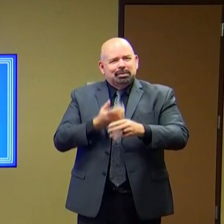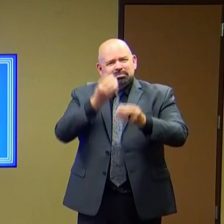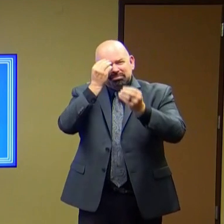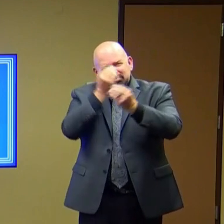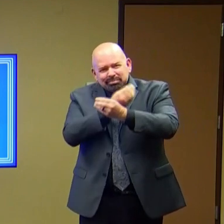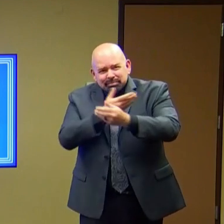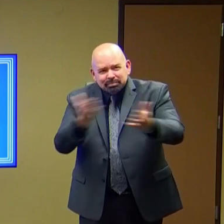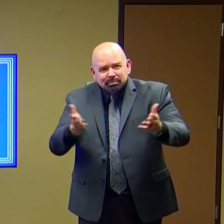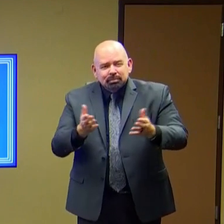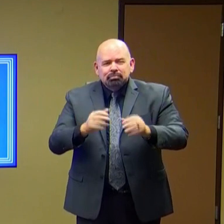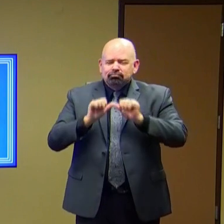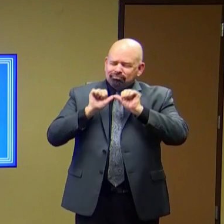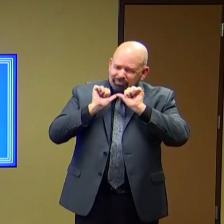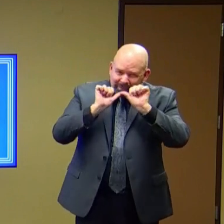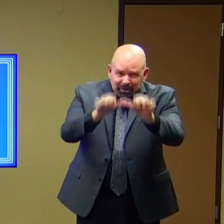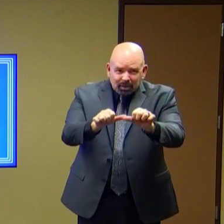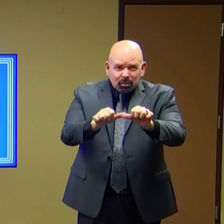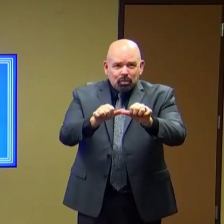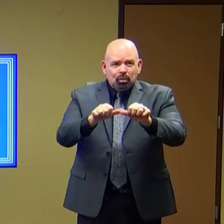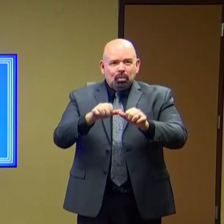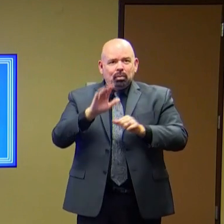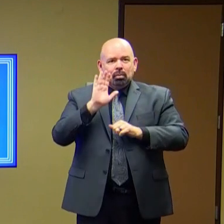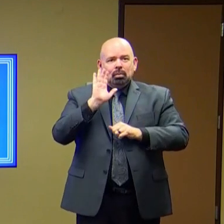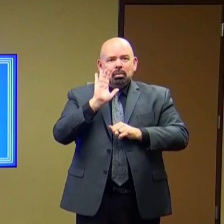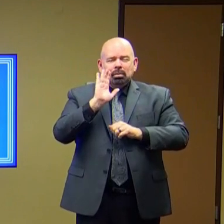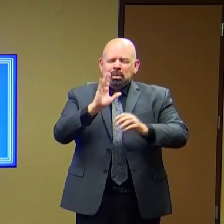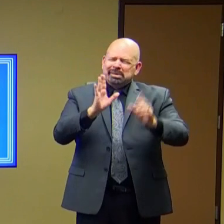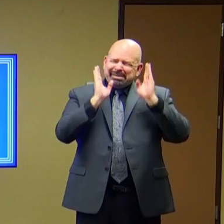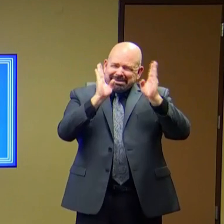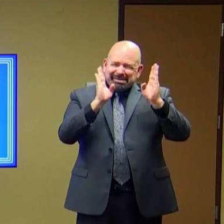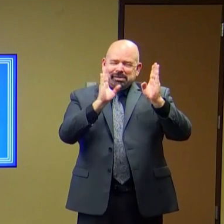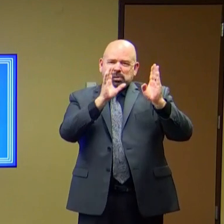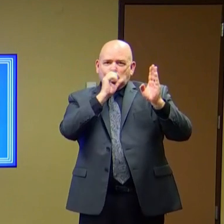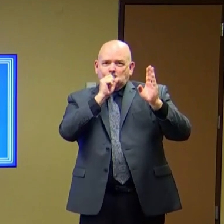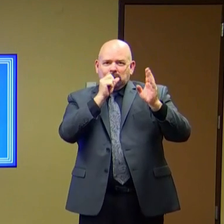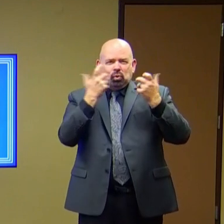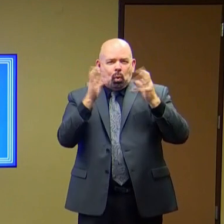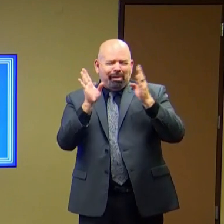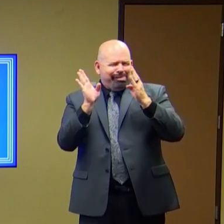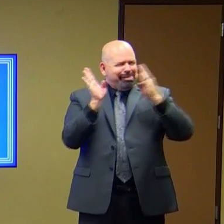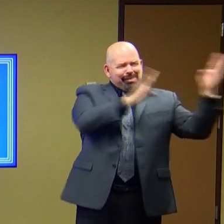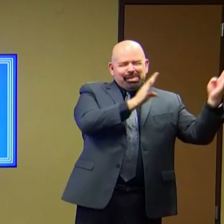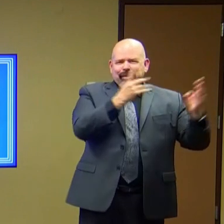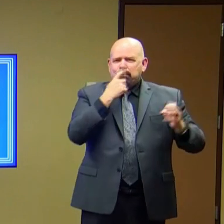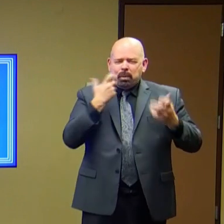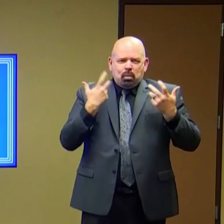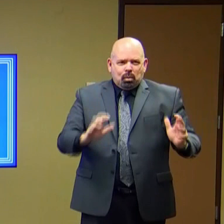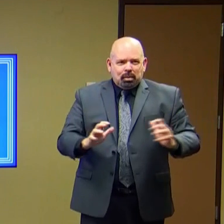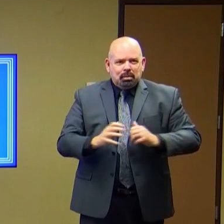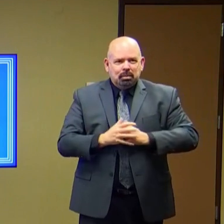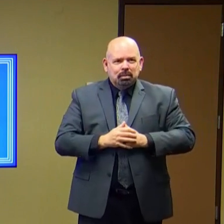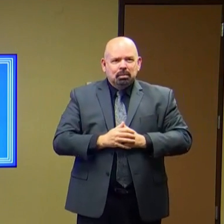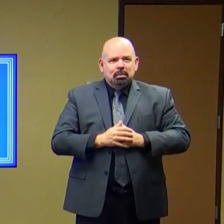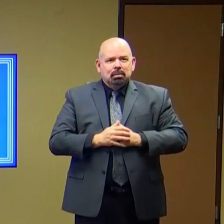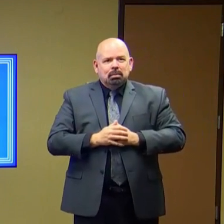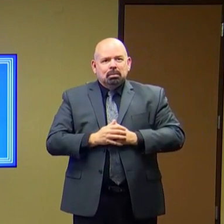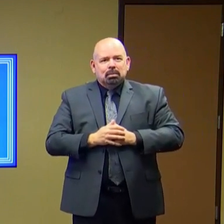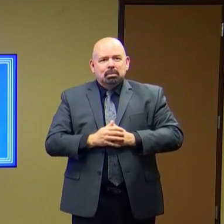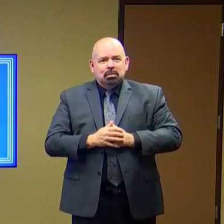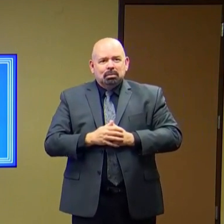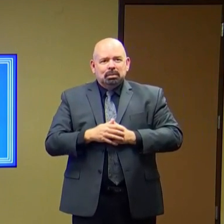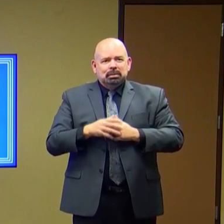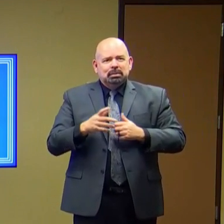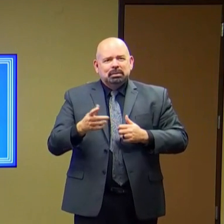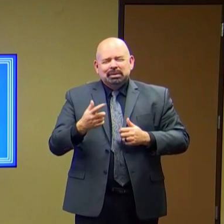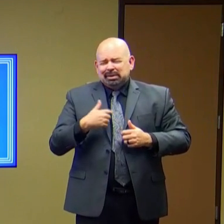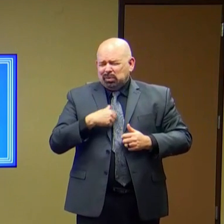and reverse the trend that we're seeing now, get us moving towards lower cases and the yellow, which will allow